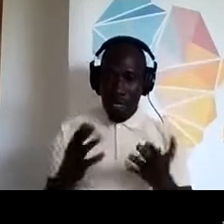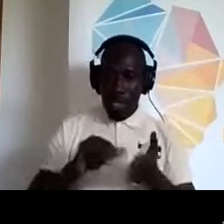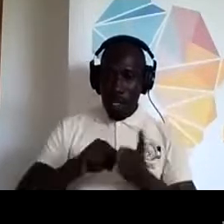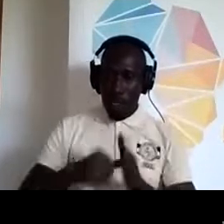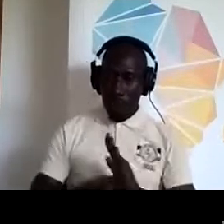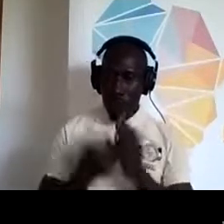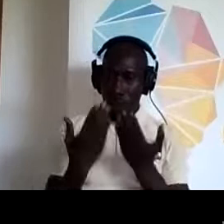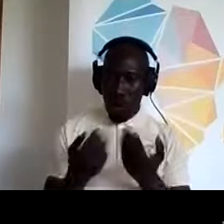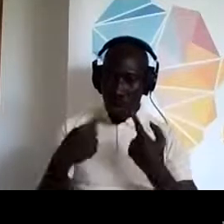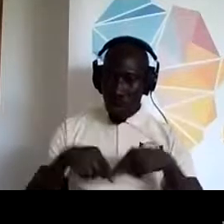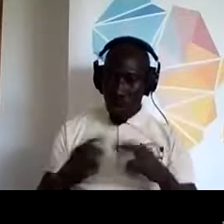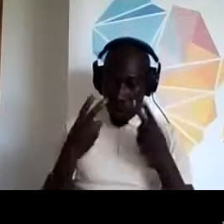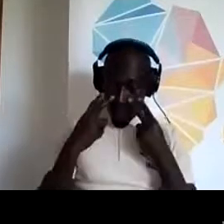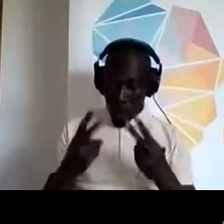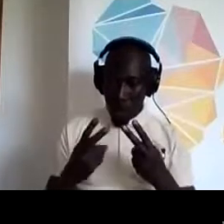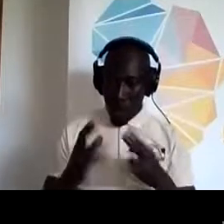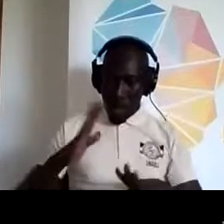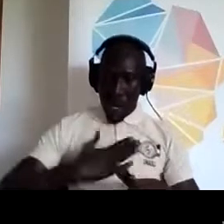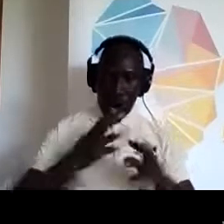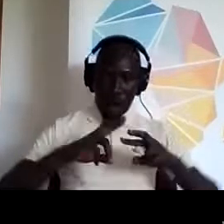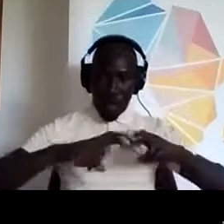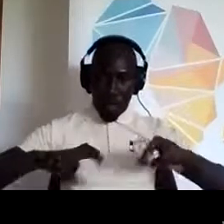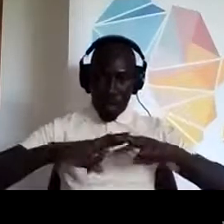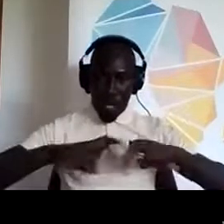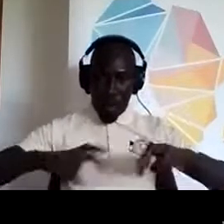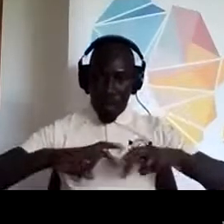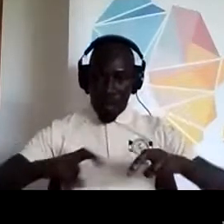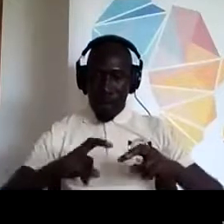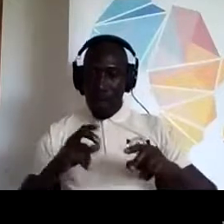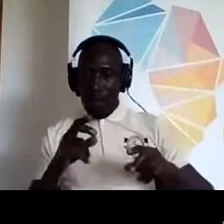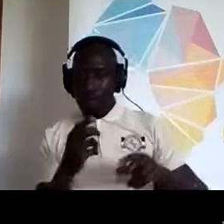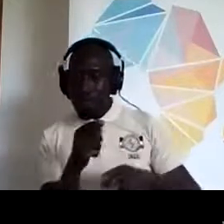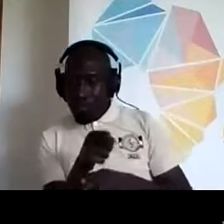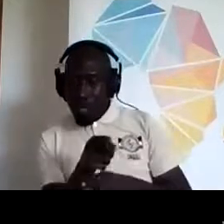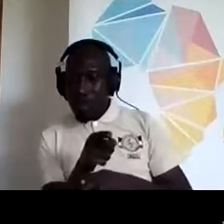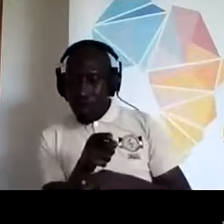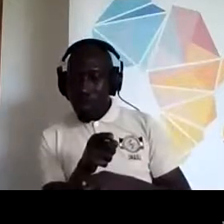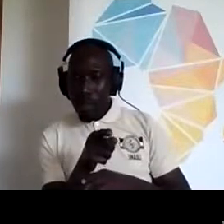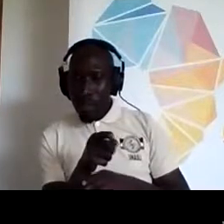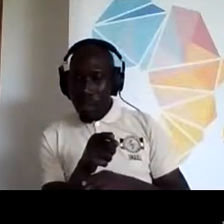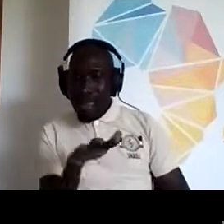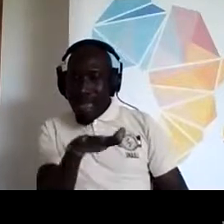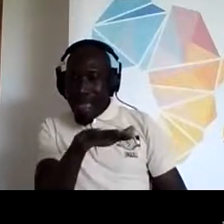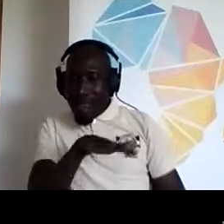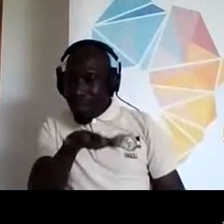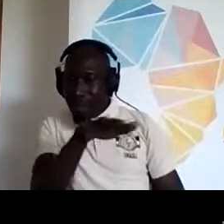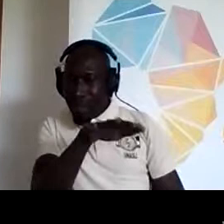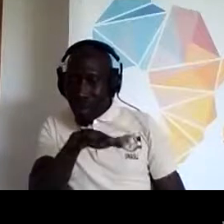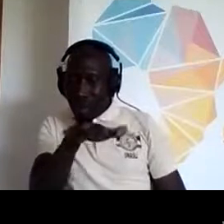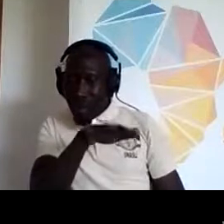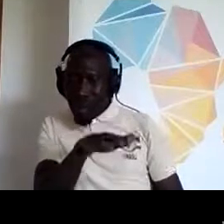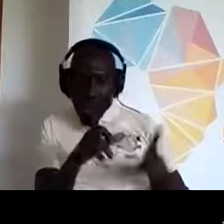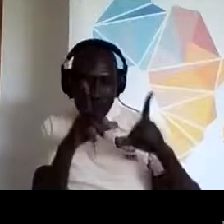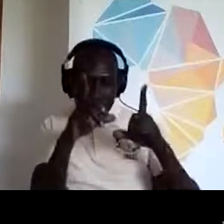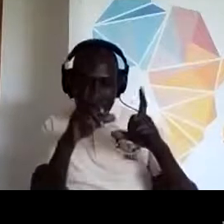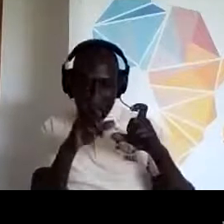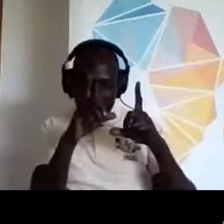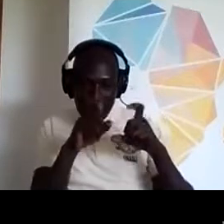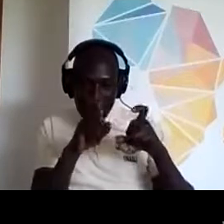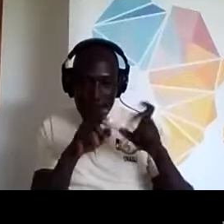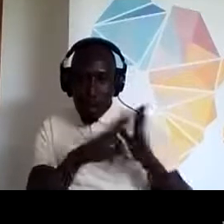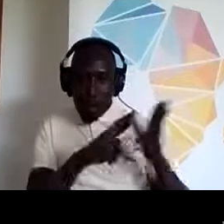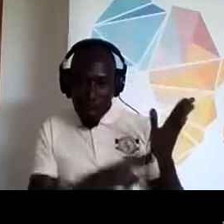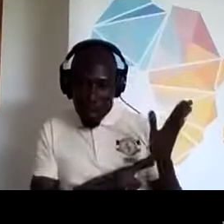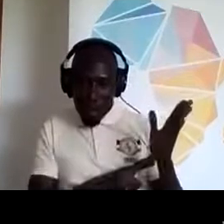issue that we found in our research, and it's actually the cover, we took a picture and this is the cover of our report,